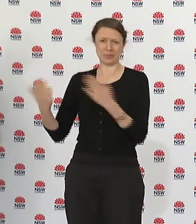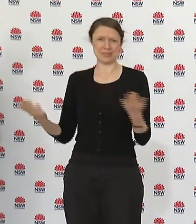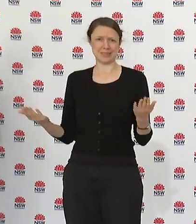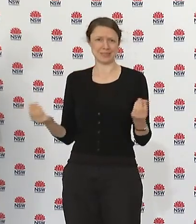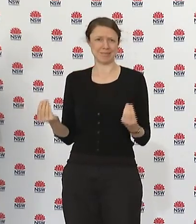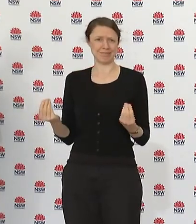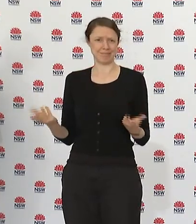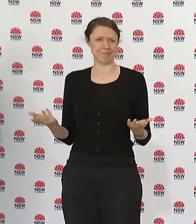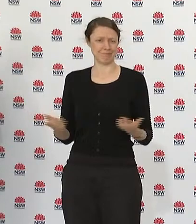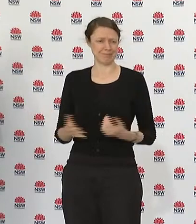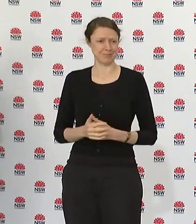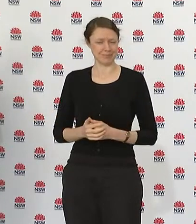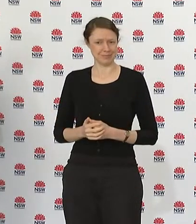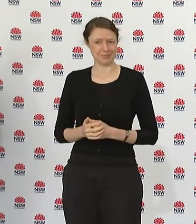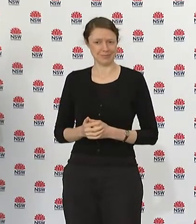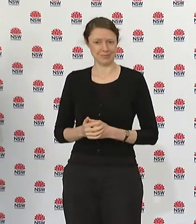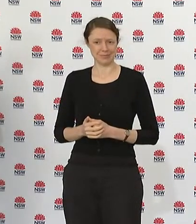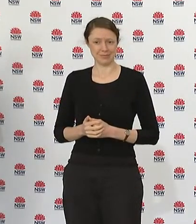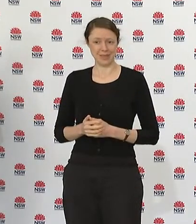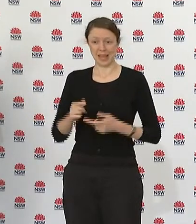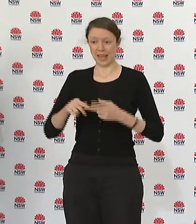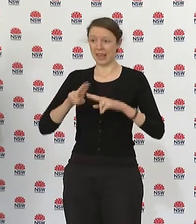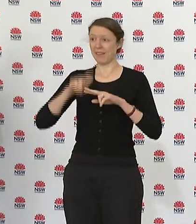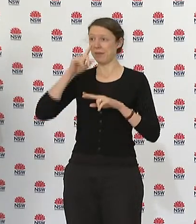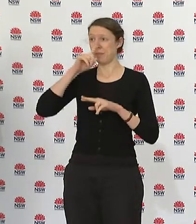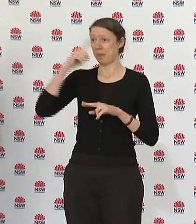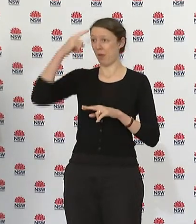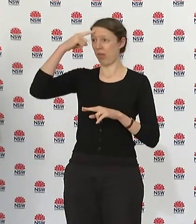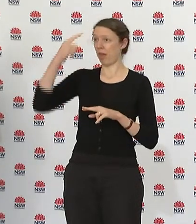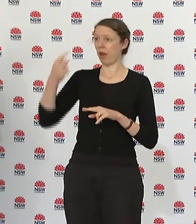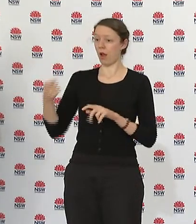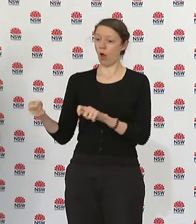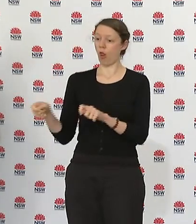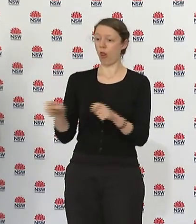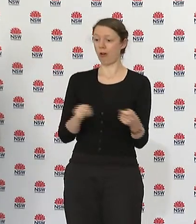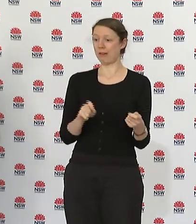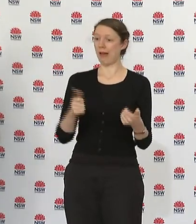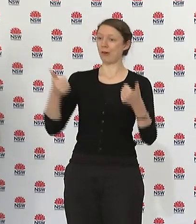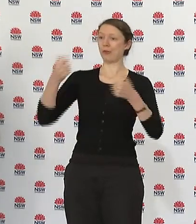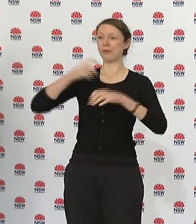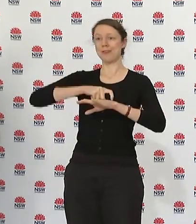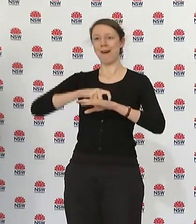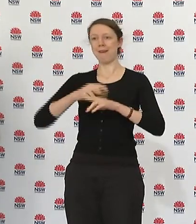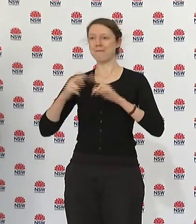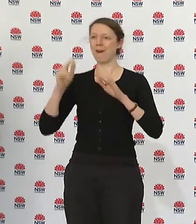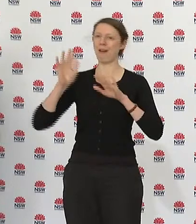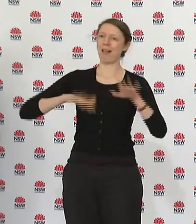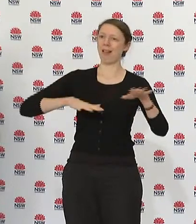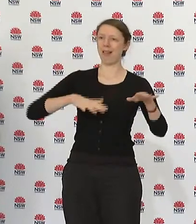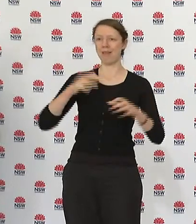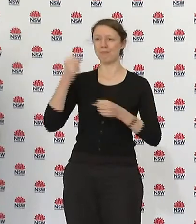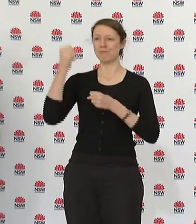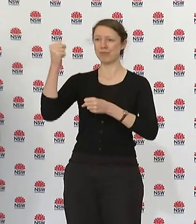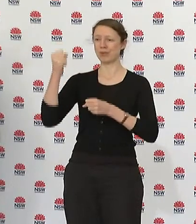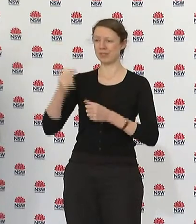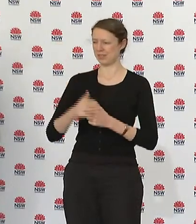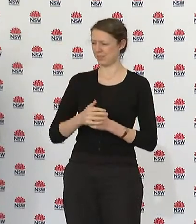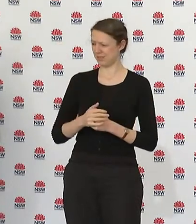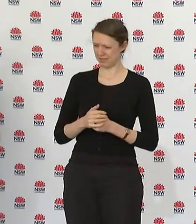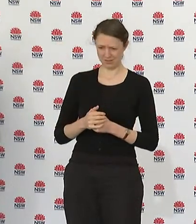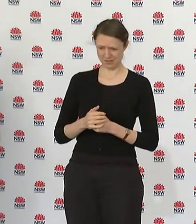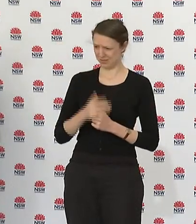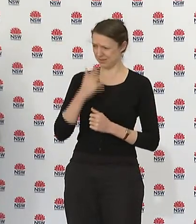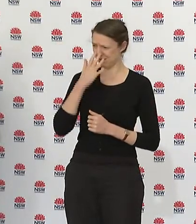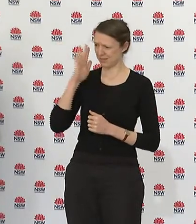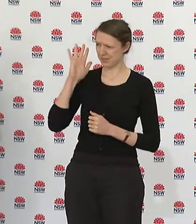broadly to people who think it's all right to protest smack bang in the middle of a 1 in 100 year pandemic, you are letting yourselves down, but